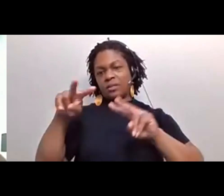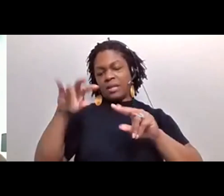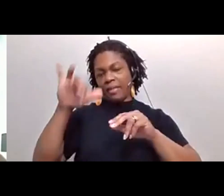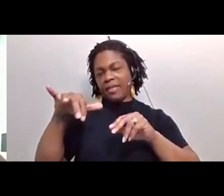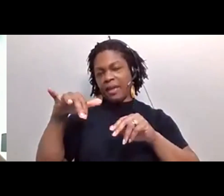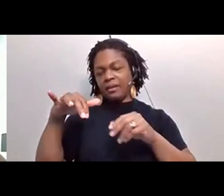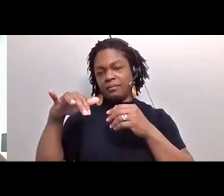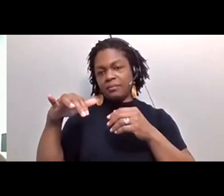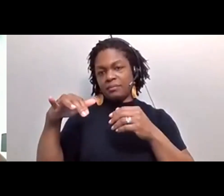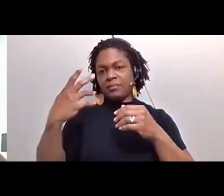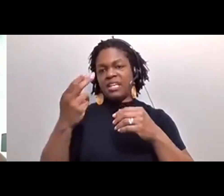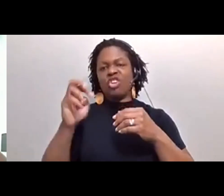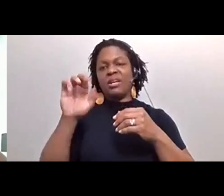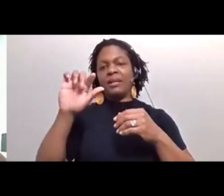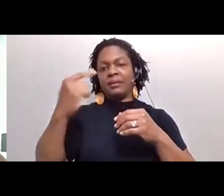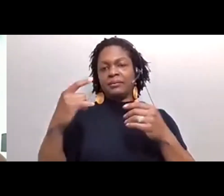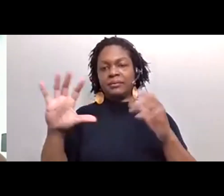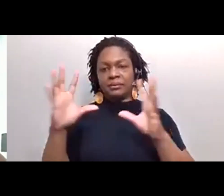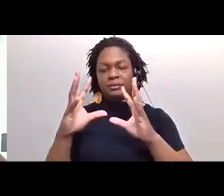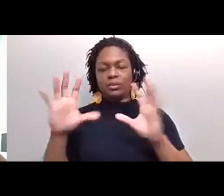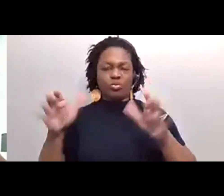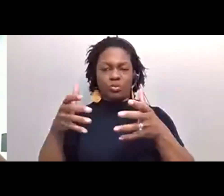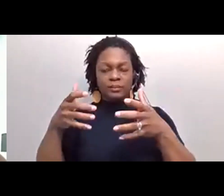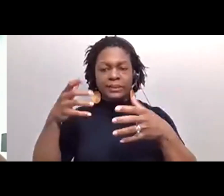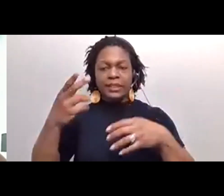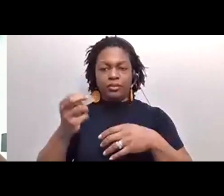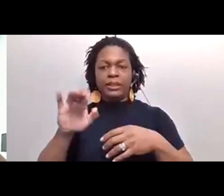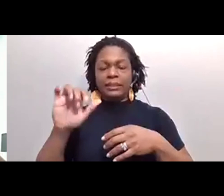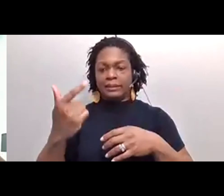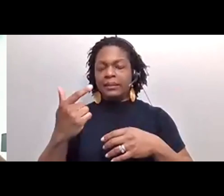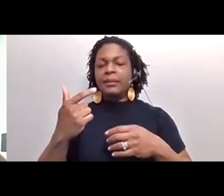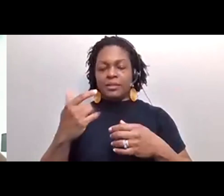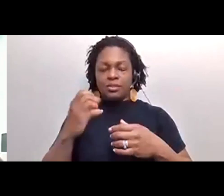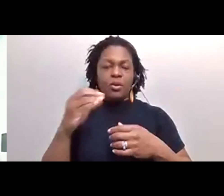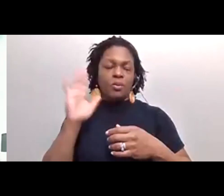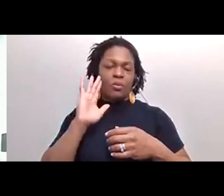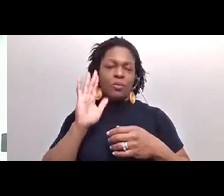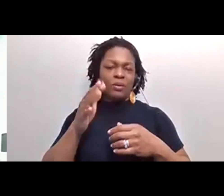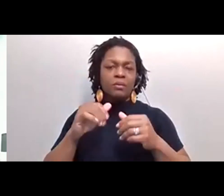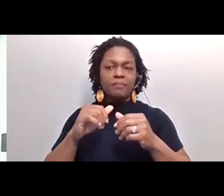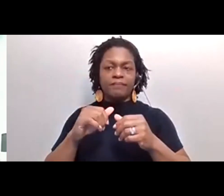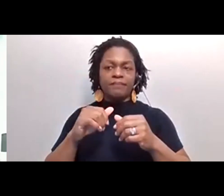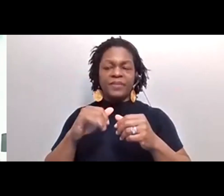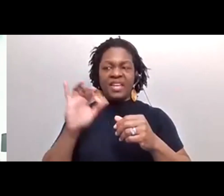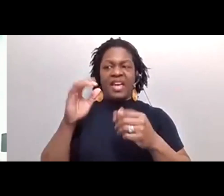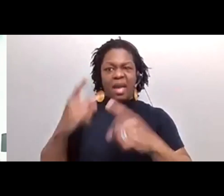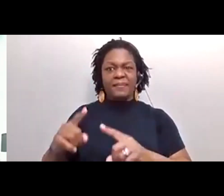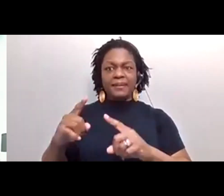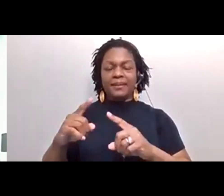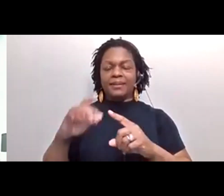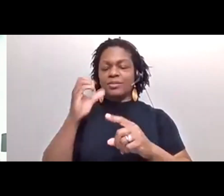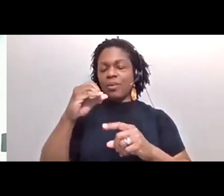not a first step, but a continuing step post-session to keep that conversation going. So I just wanted to add that as